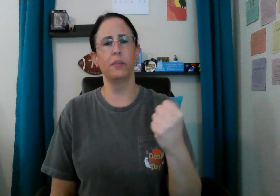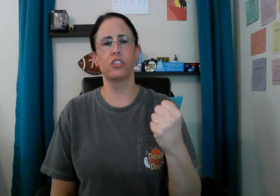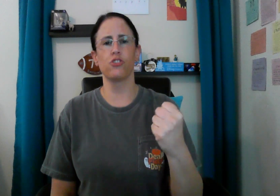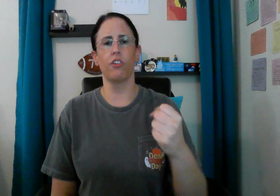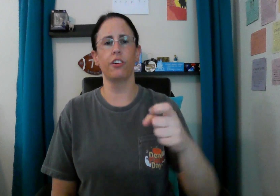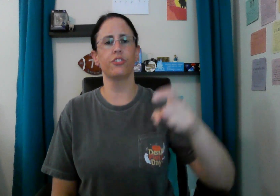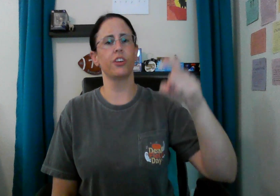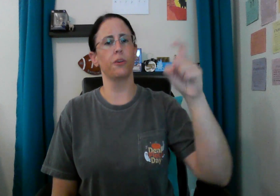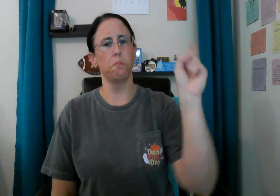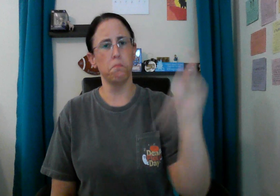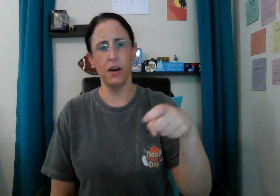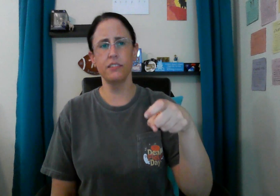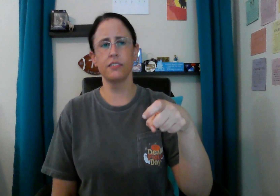bit stronger. So must,